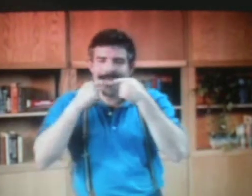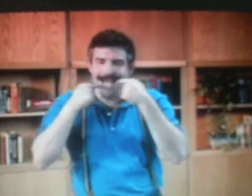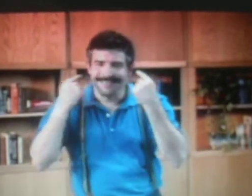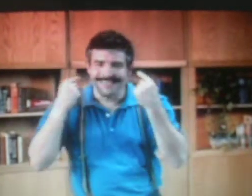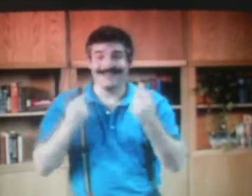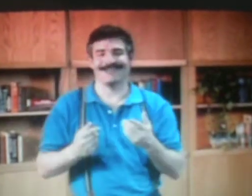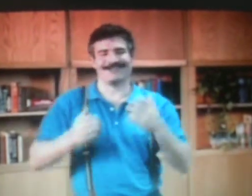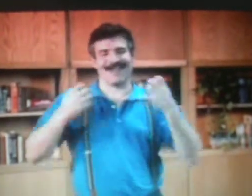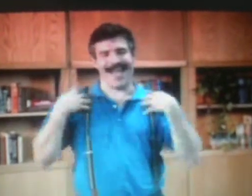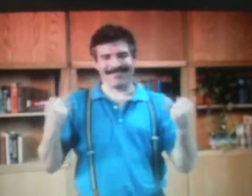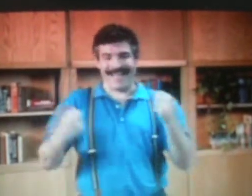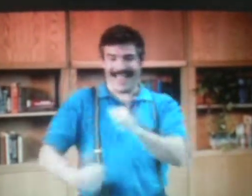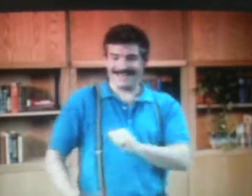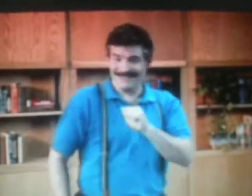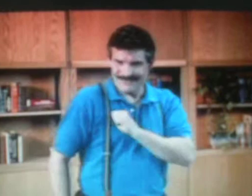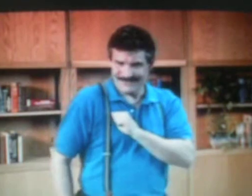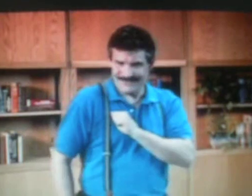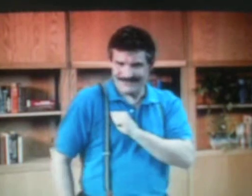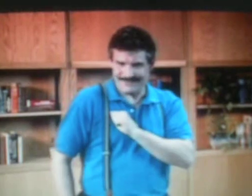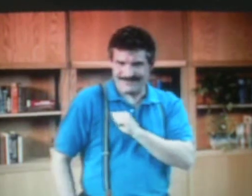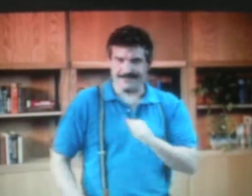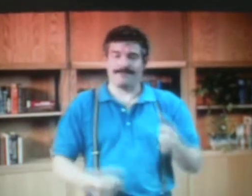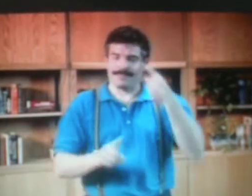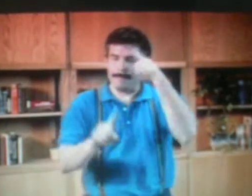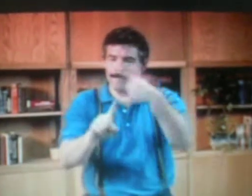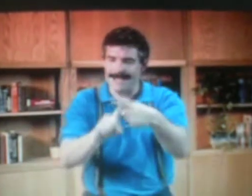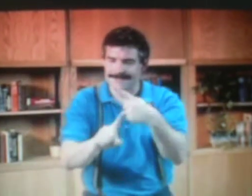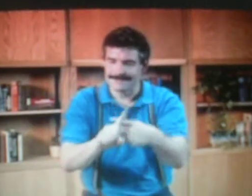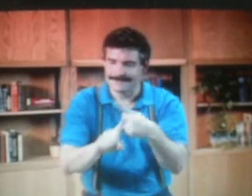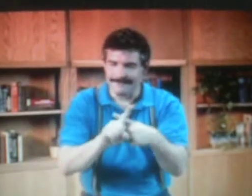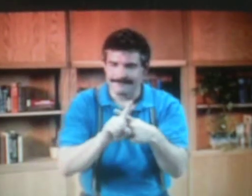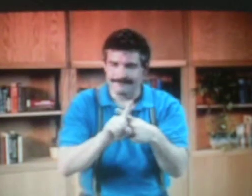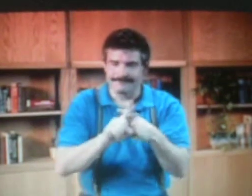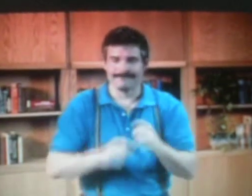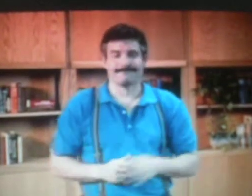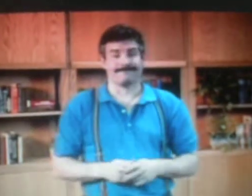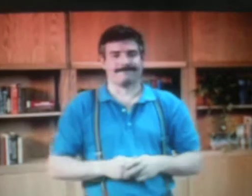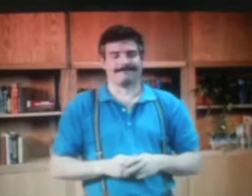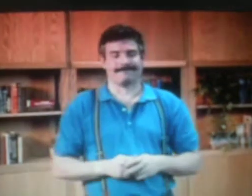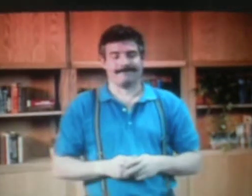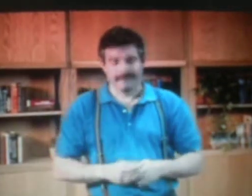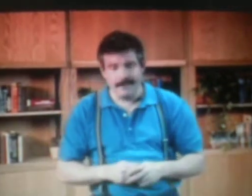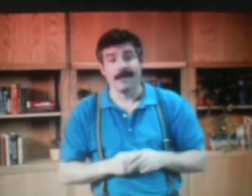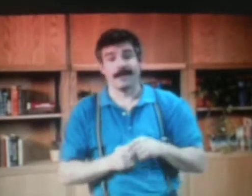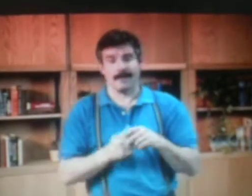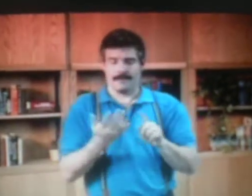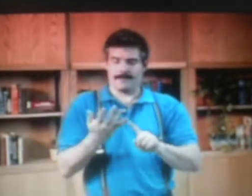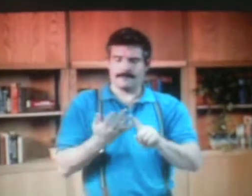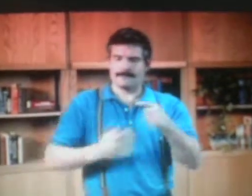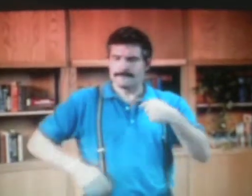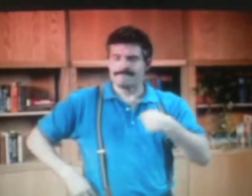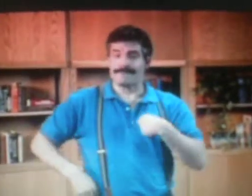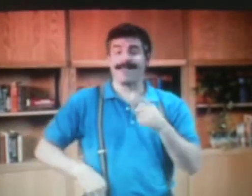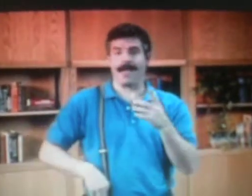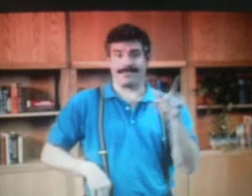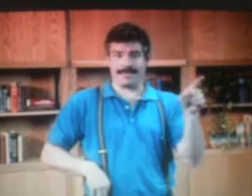So it was hard being in a school with hearing people. So I felt that the need of trying to make my own decisions and